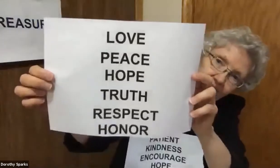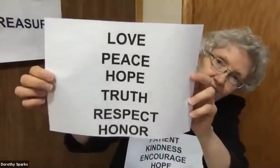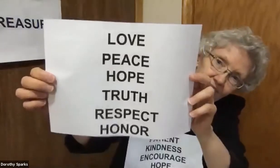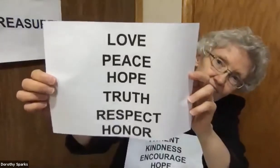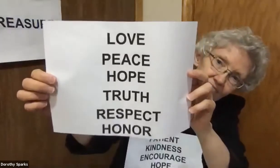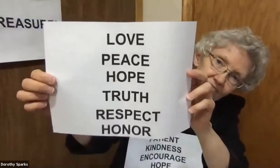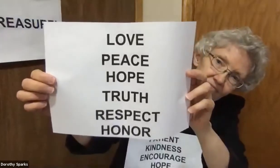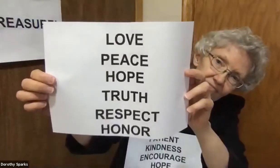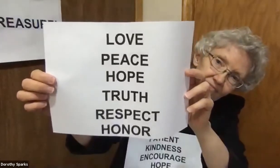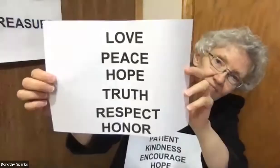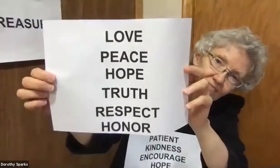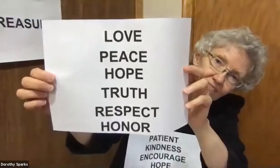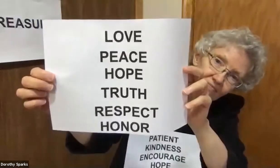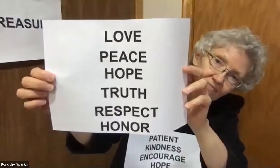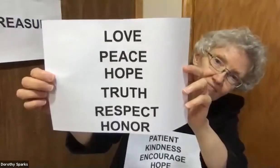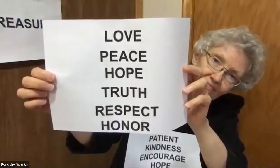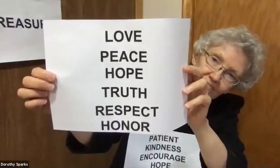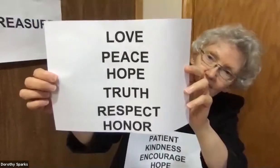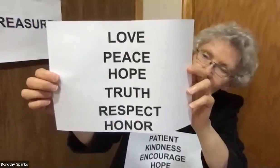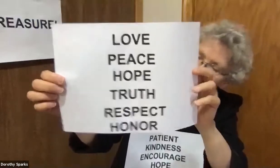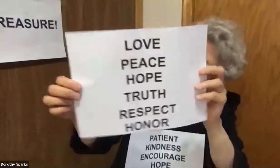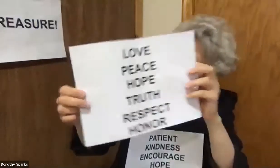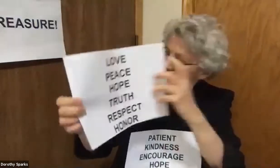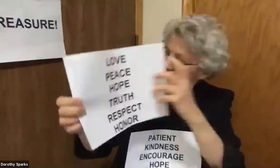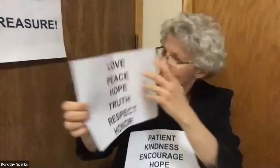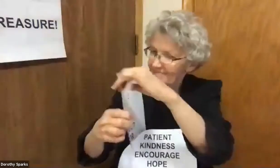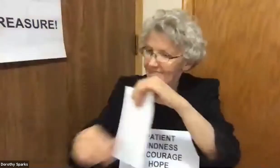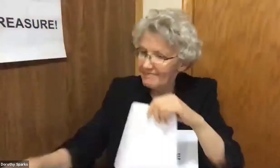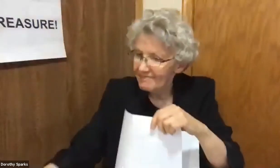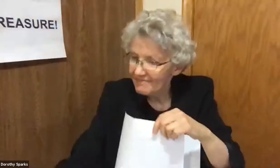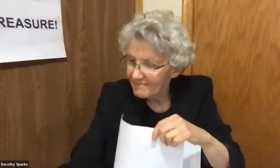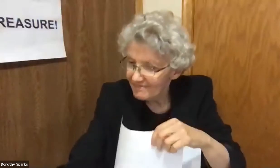Here are the treasures that God has placed within our hearts.